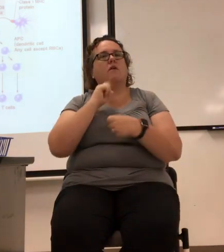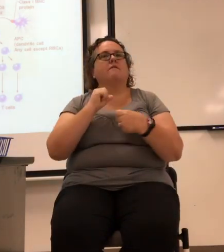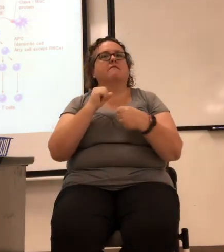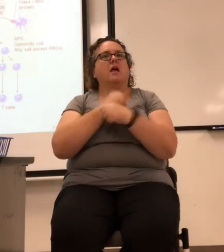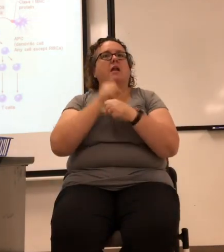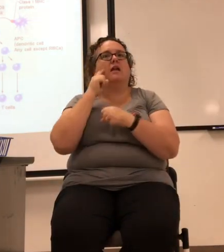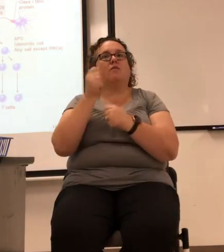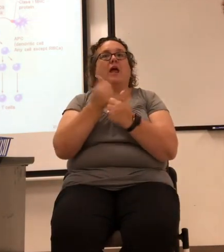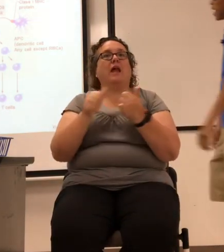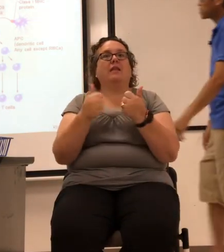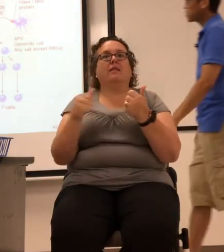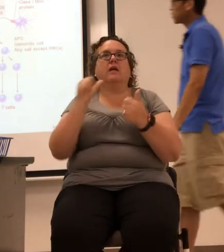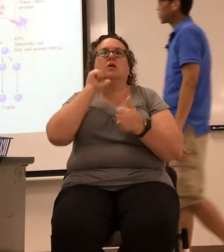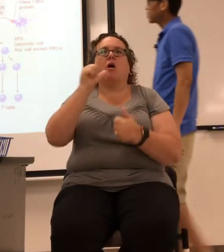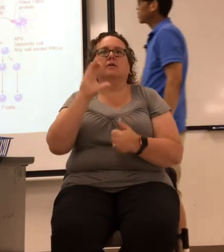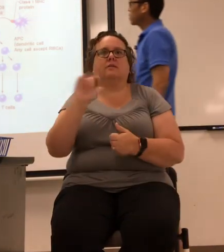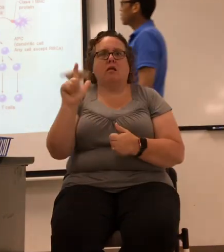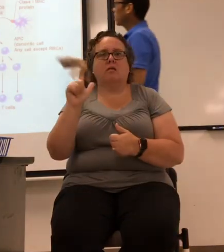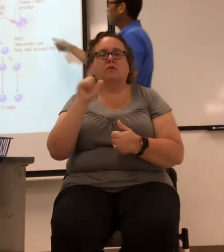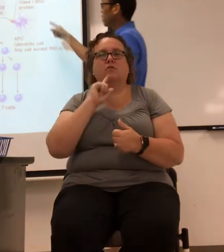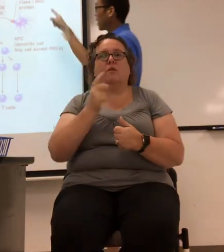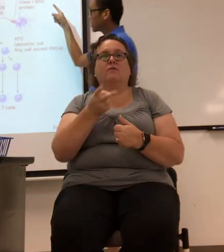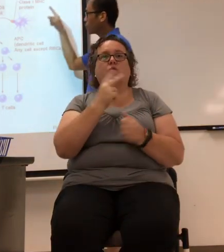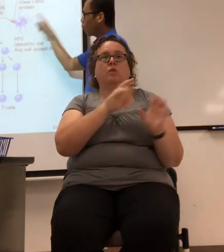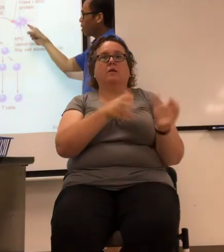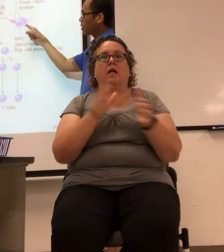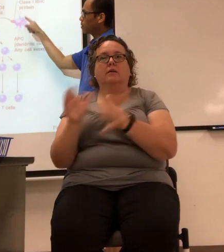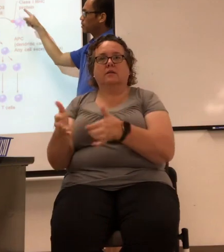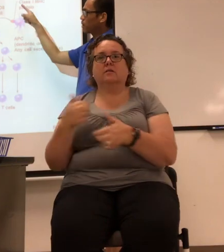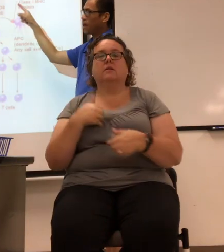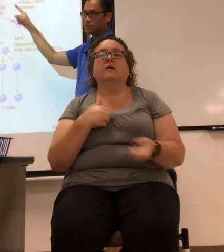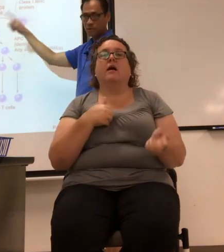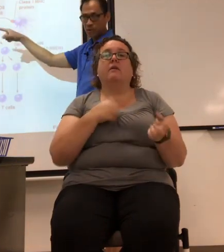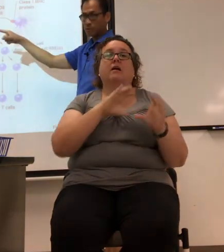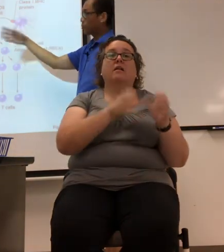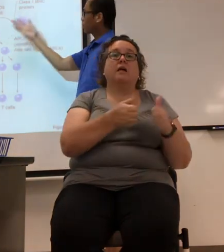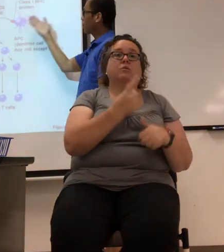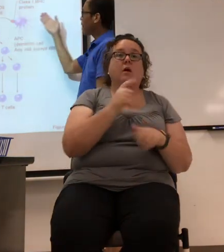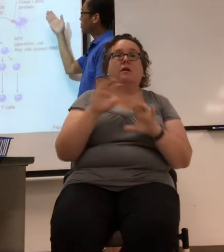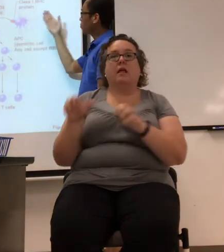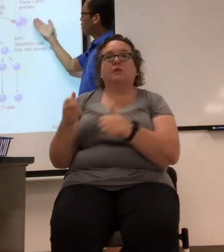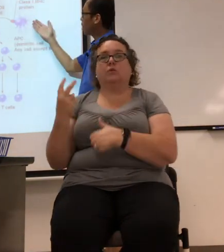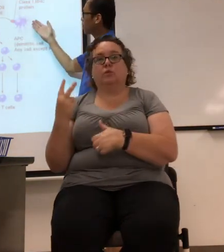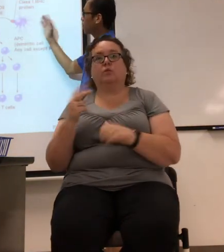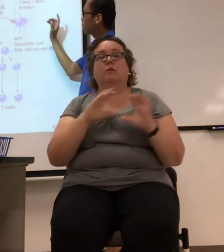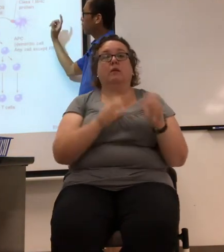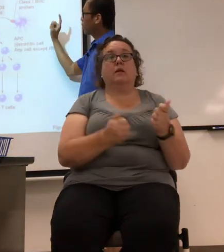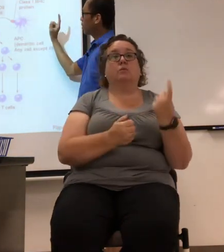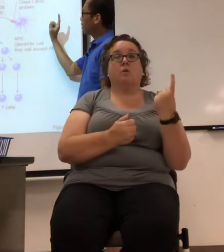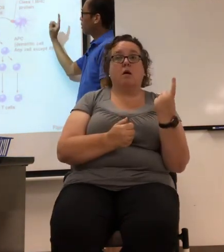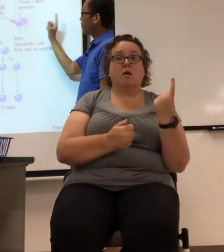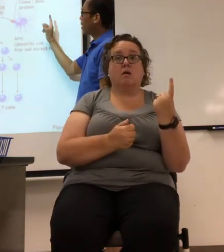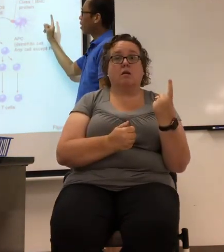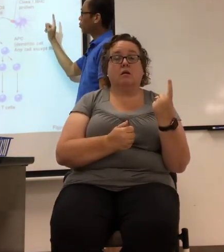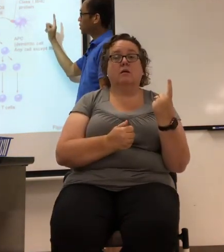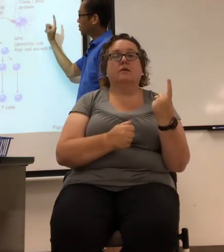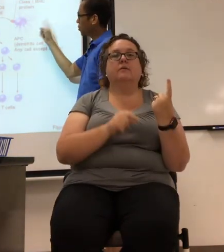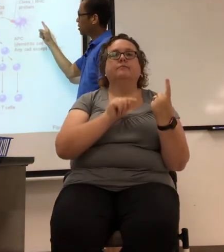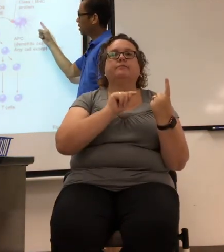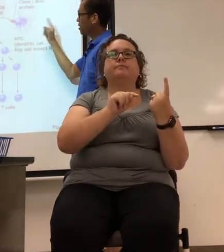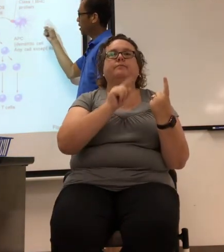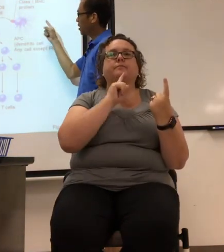non-self. So there's two classes here, class one, class two. So class one, they